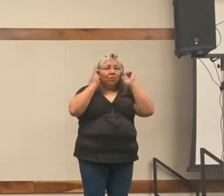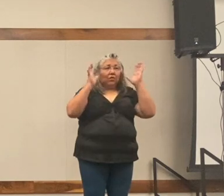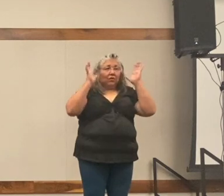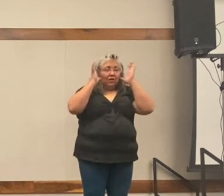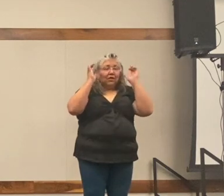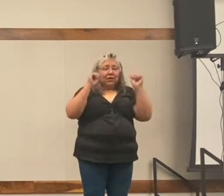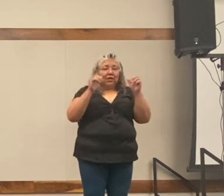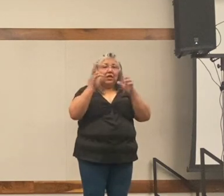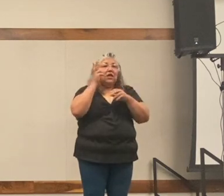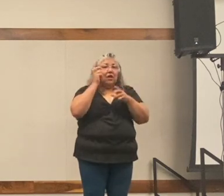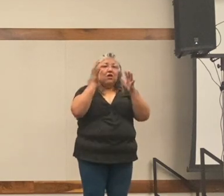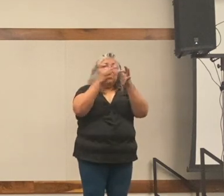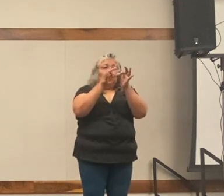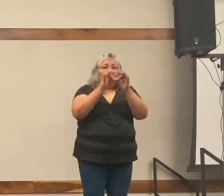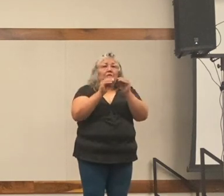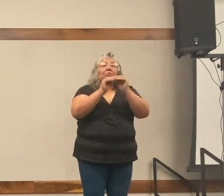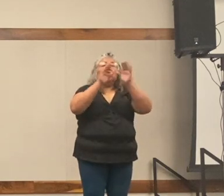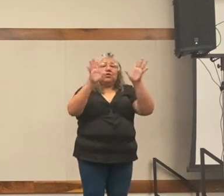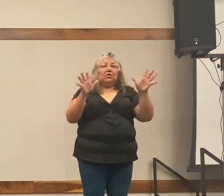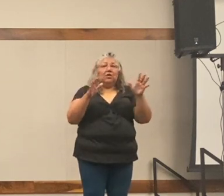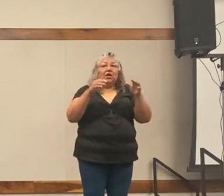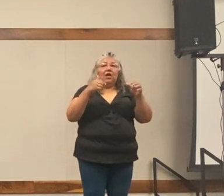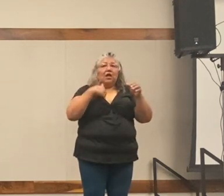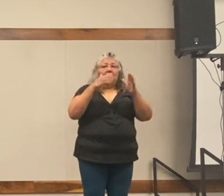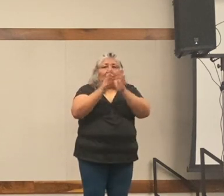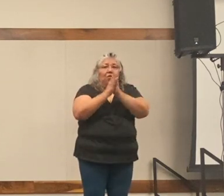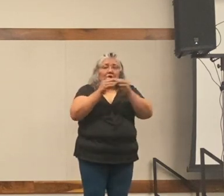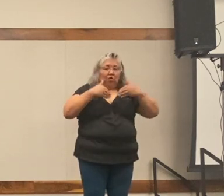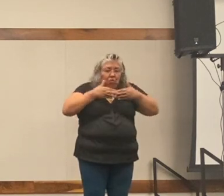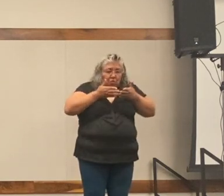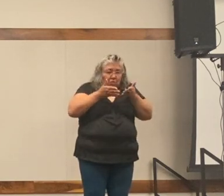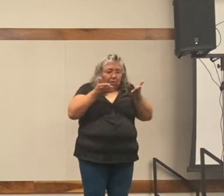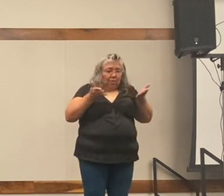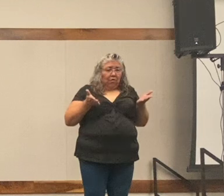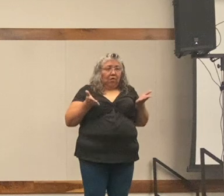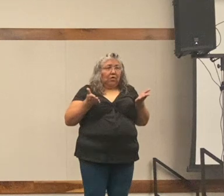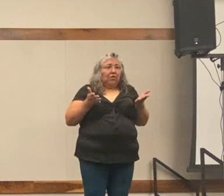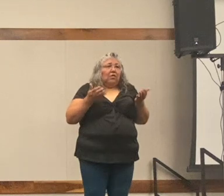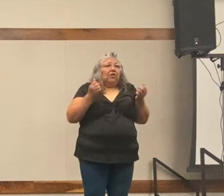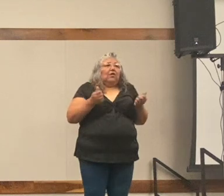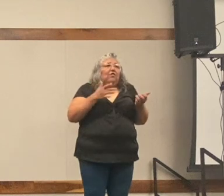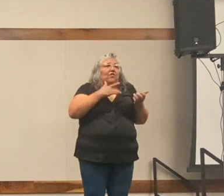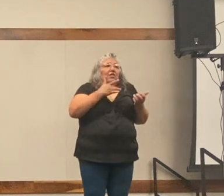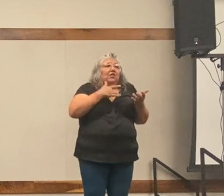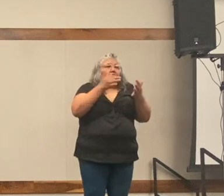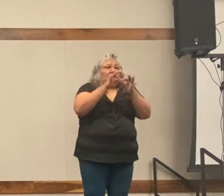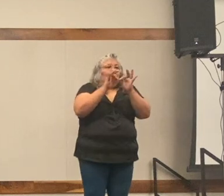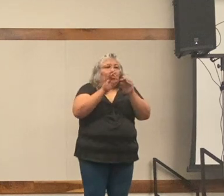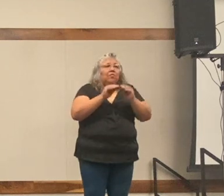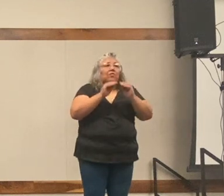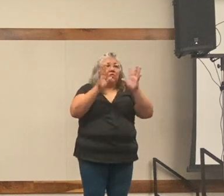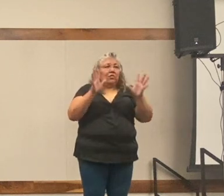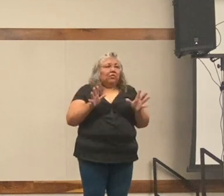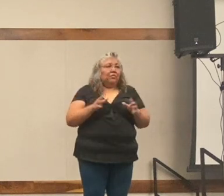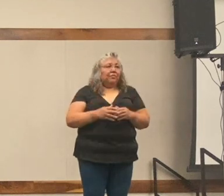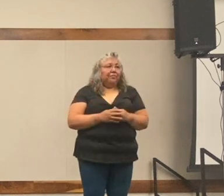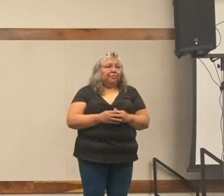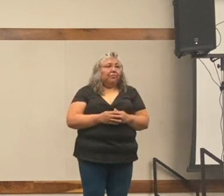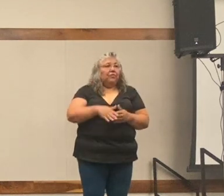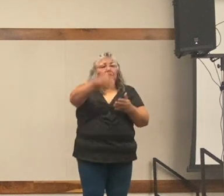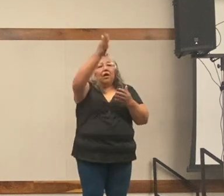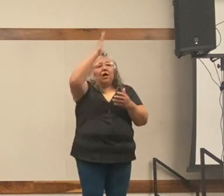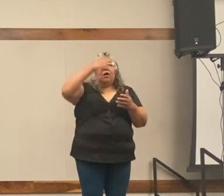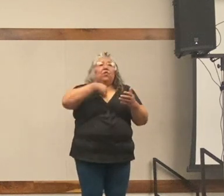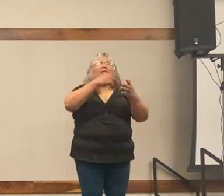can hear your word more clearly. And, Father, and I pray you open up our hearts so we can feel your word more clearly. God,